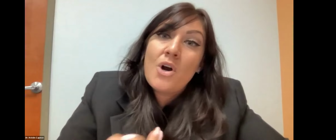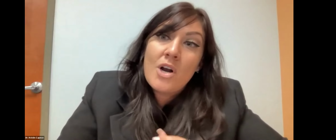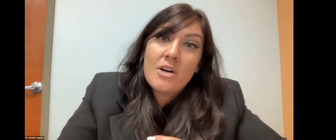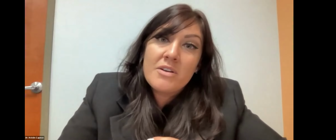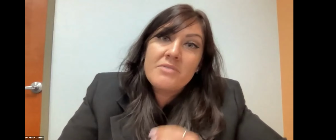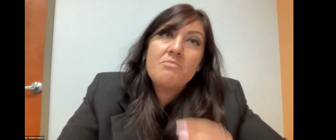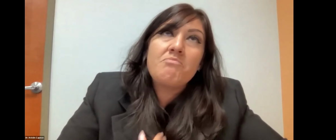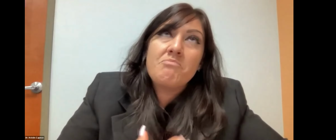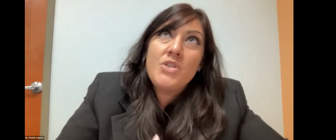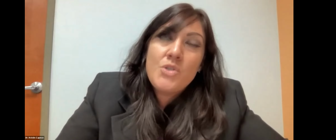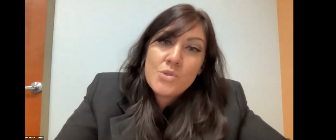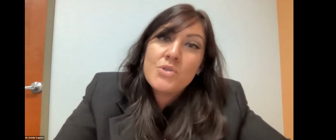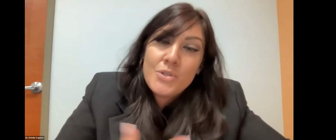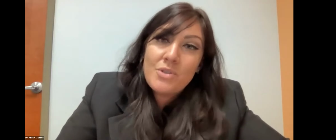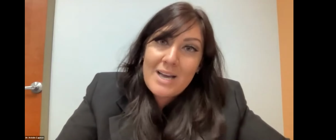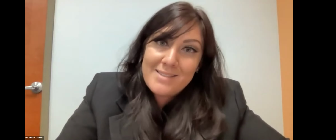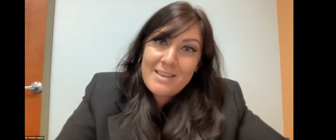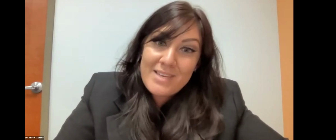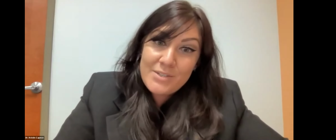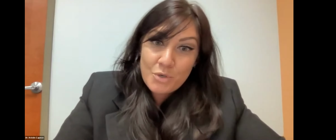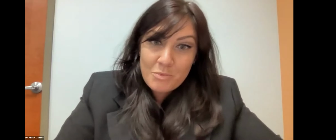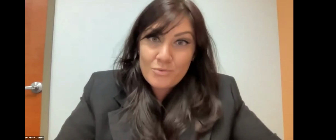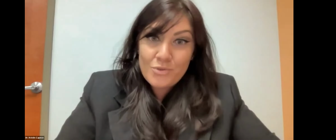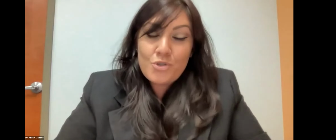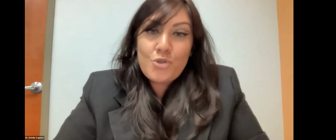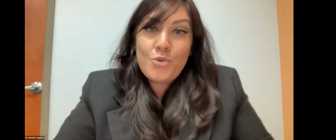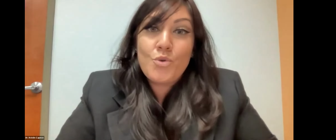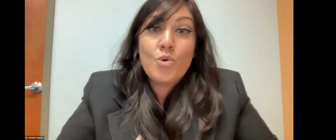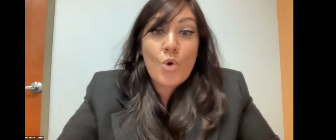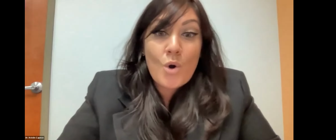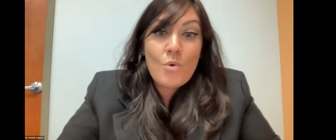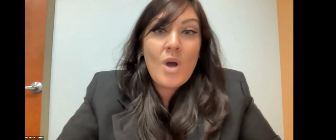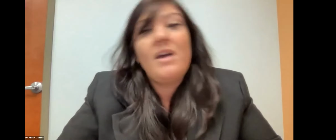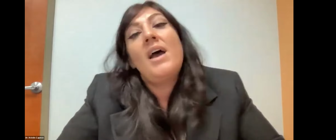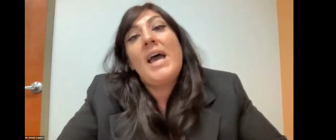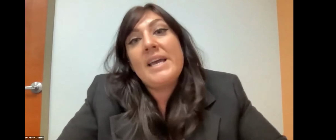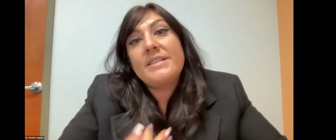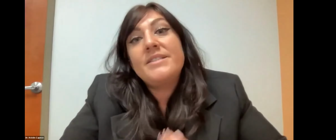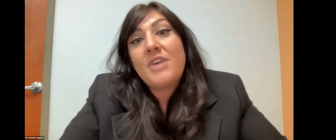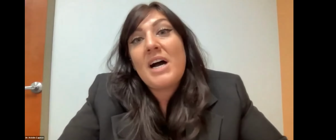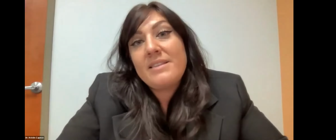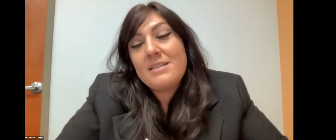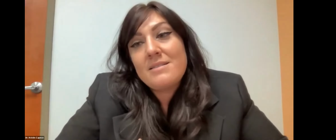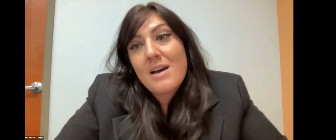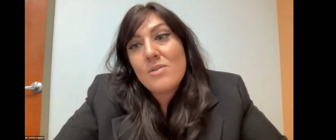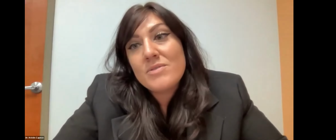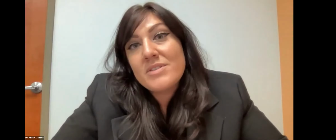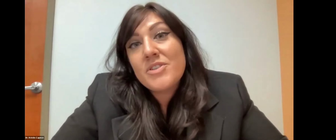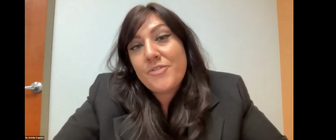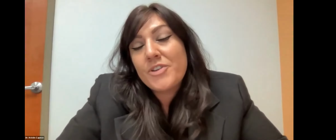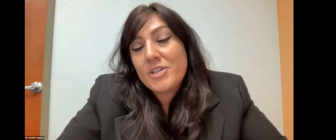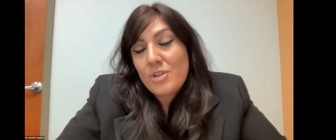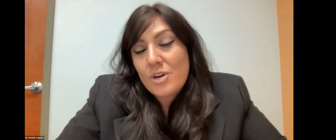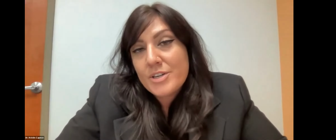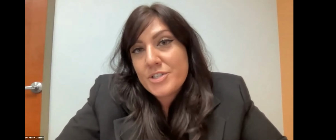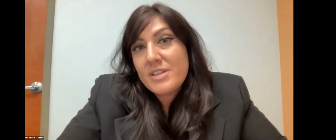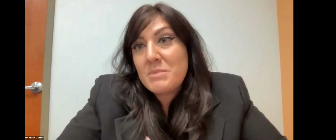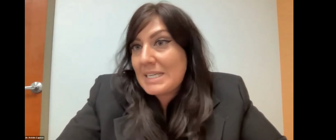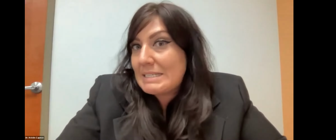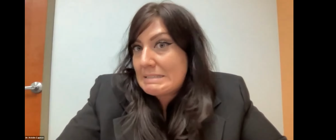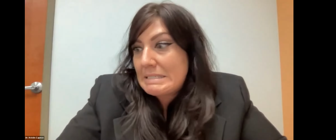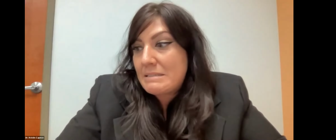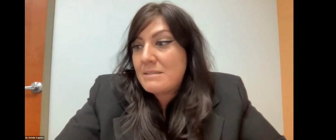tumors are utilizing these hormones to grow and divide these cells to further